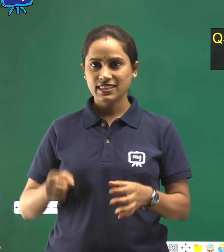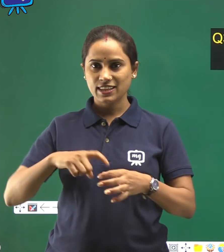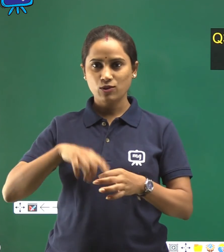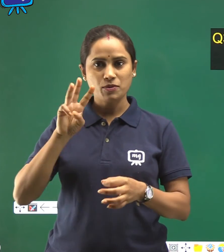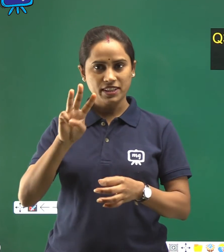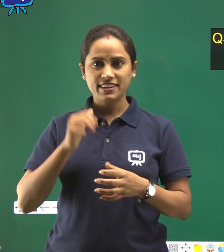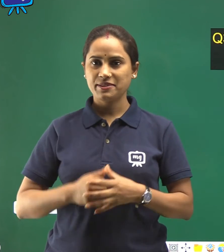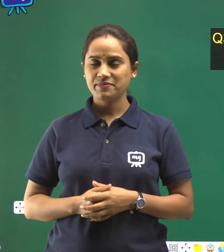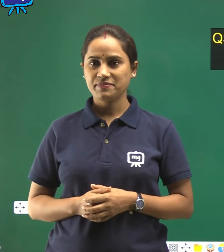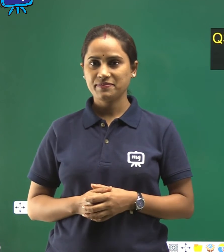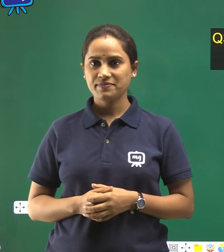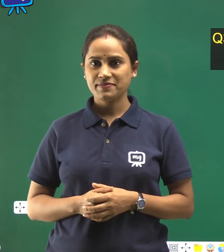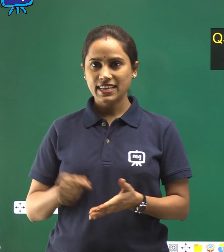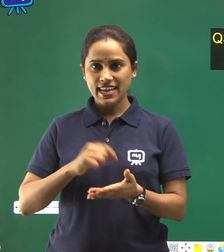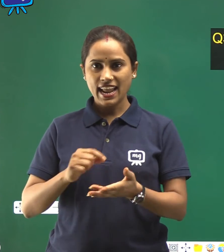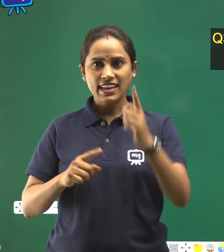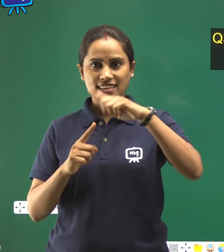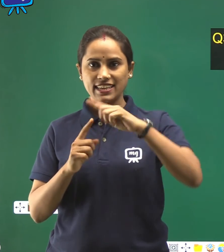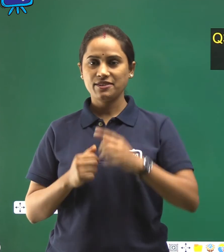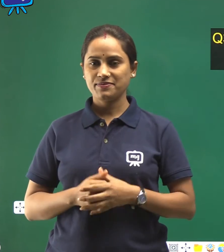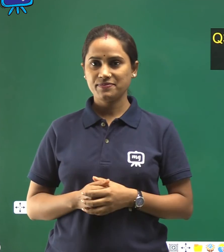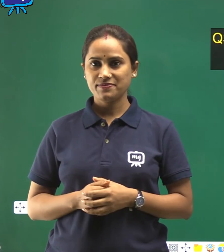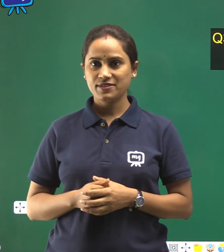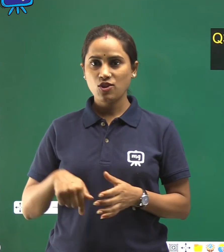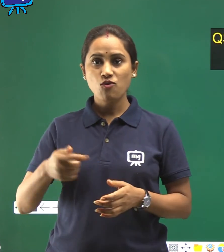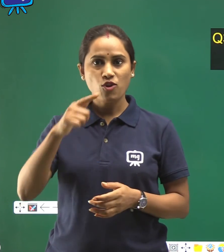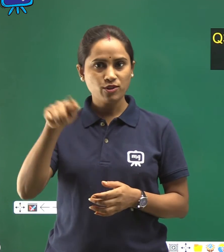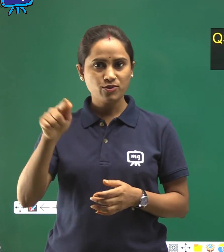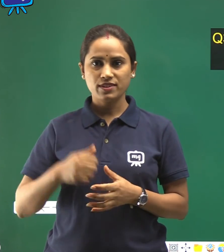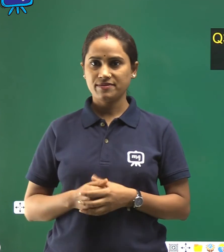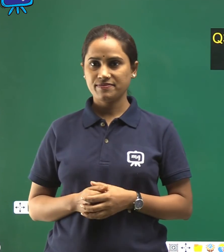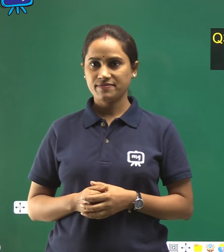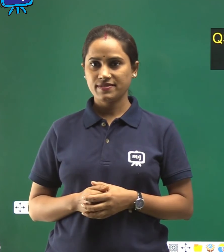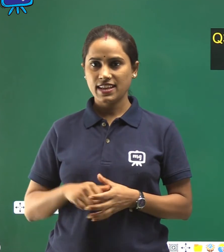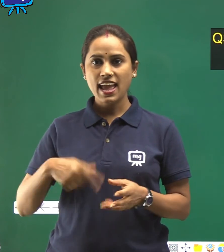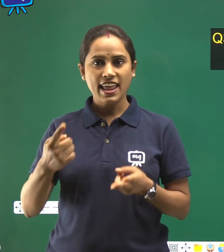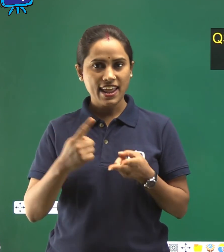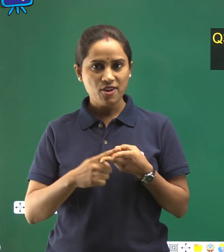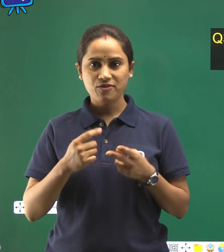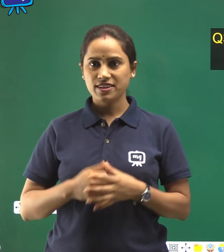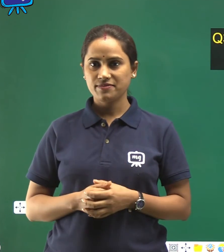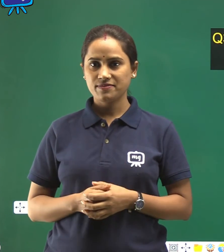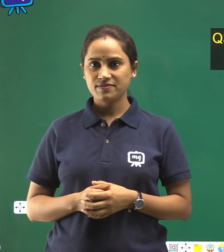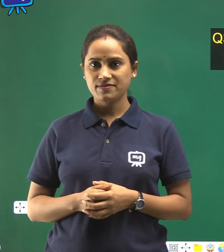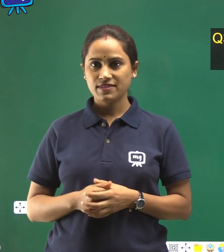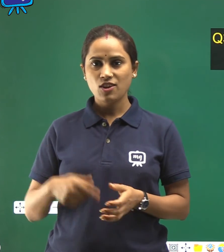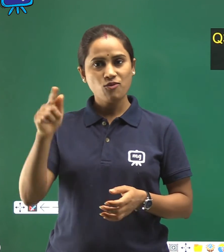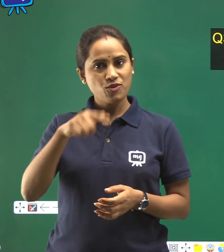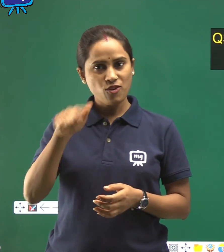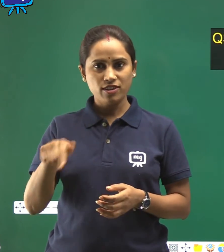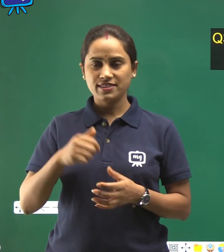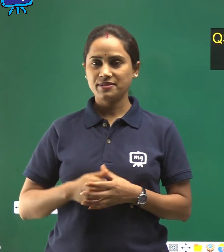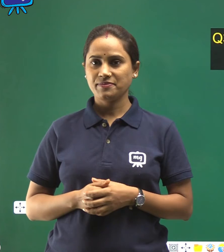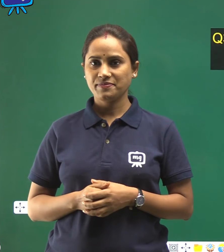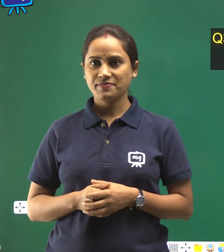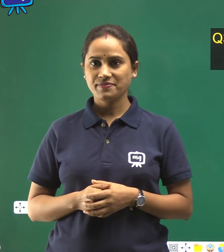Question number 3. Write T for true and F for